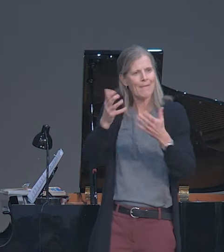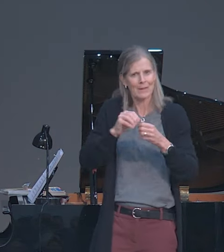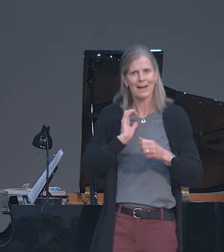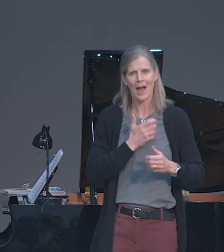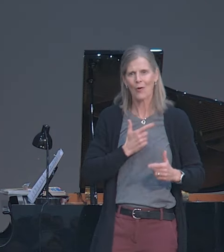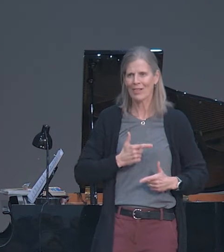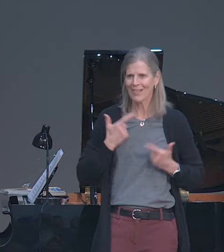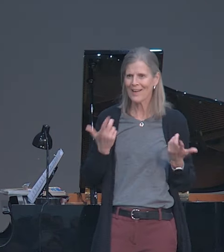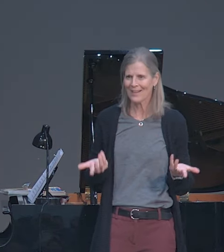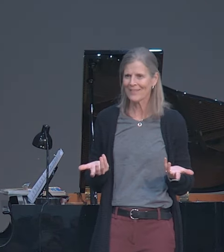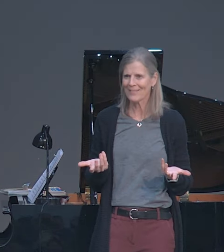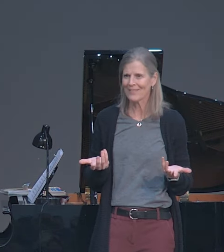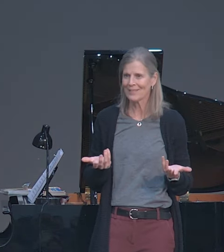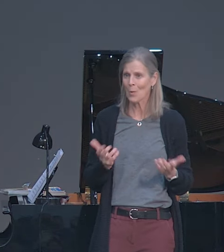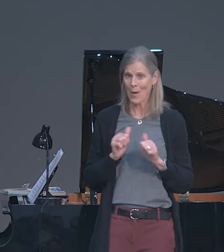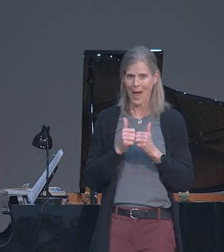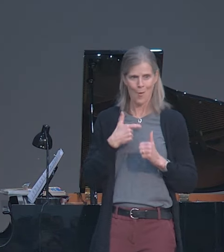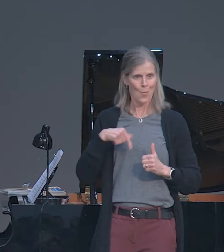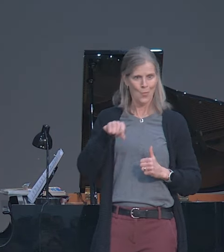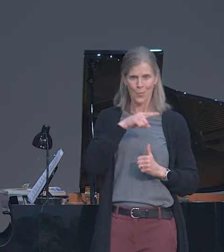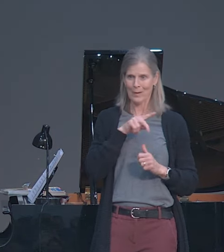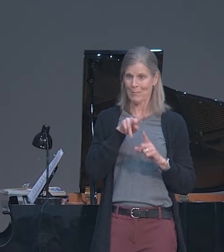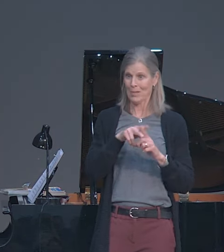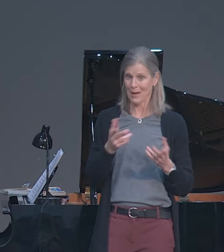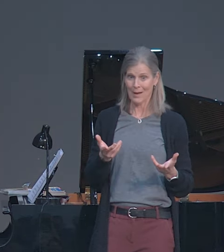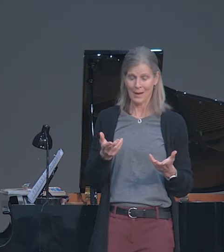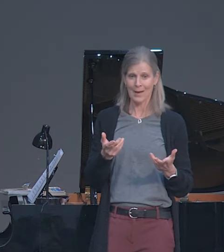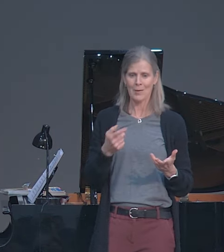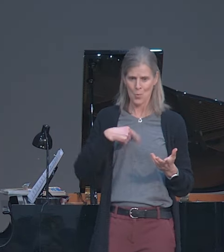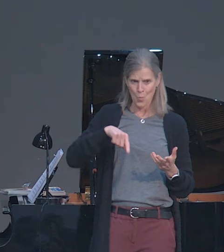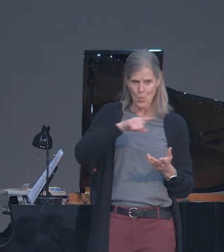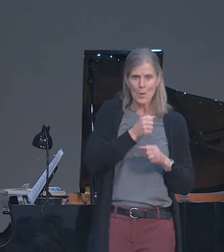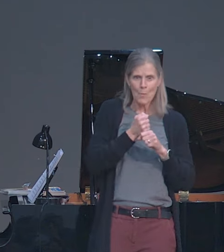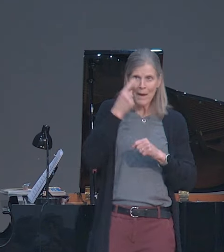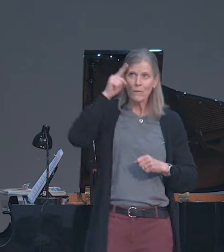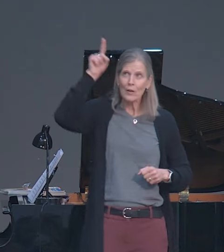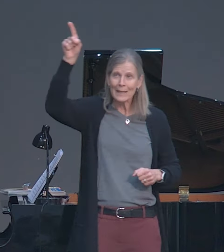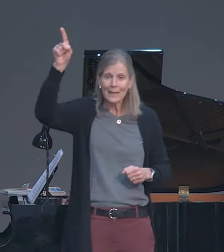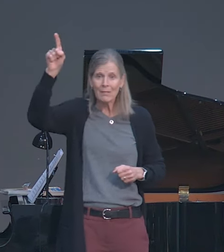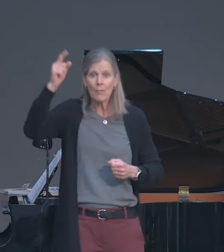So here's the practical implication. You were created for him. All things